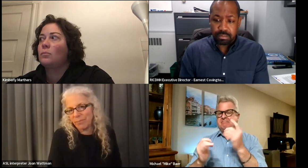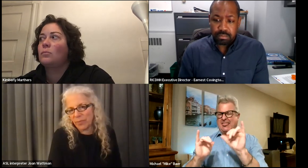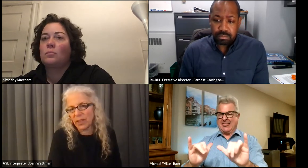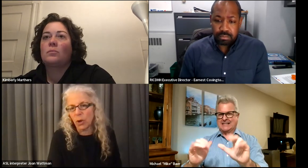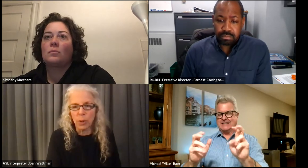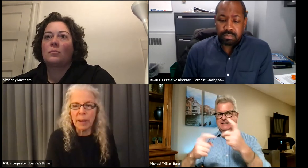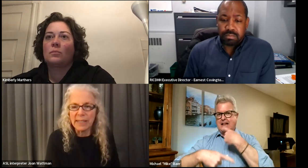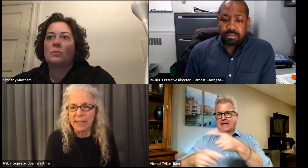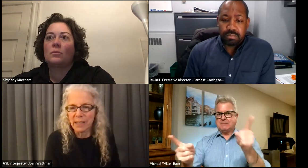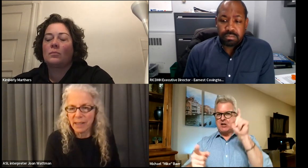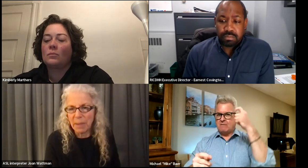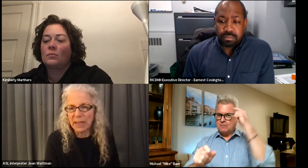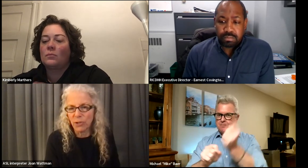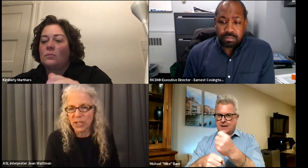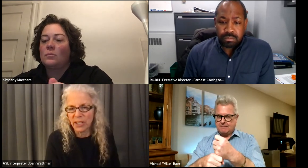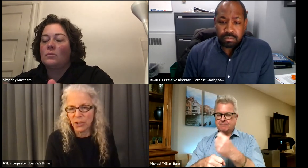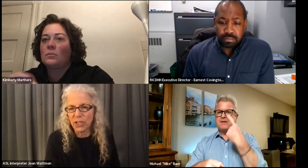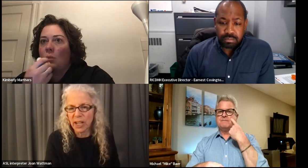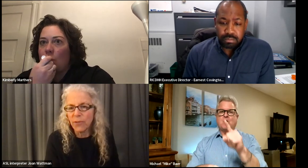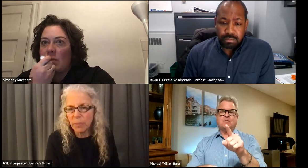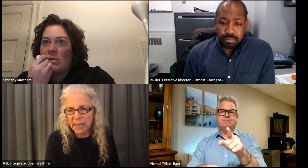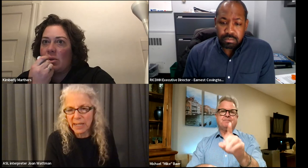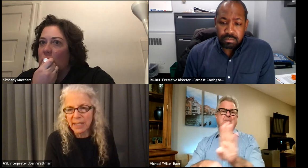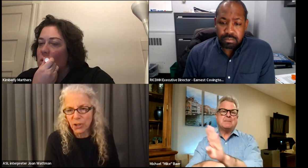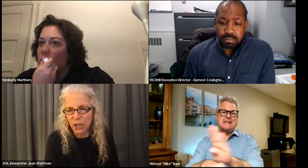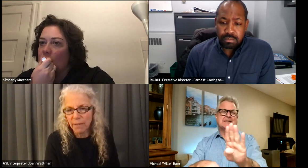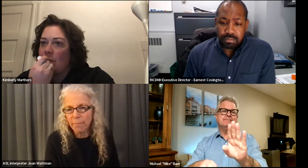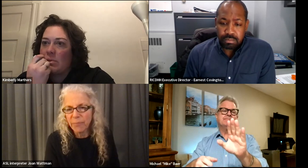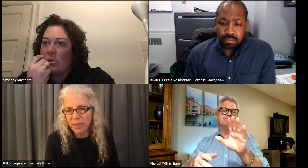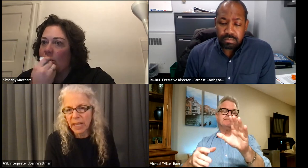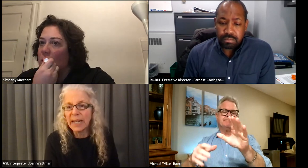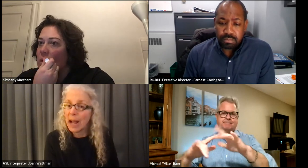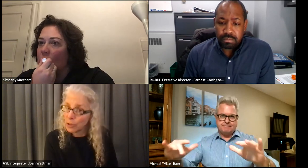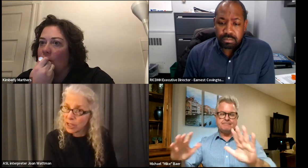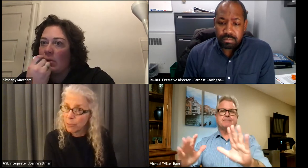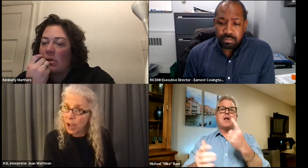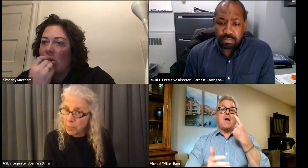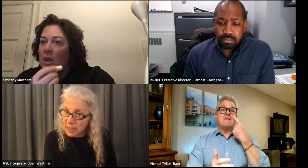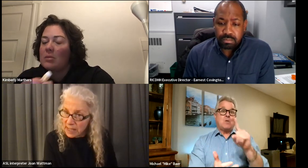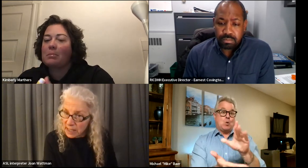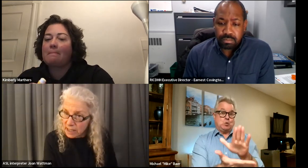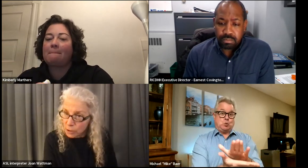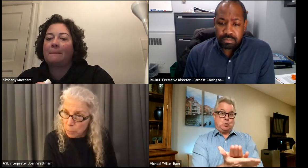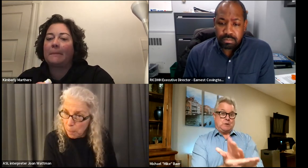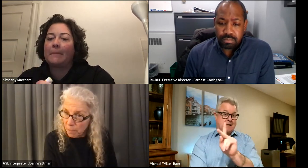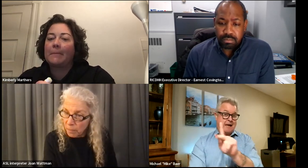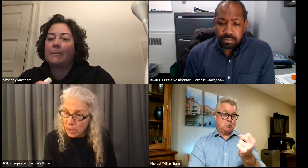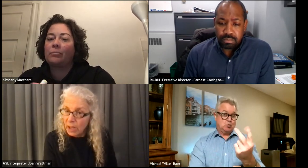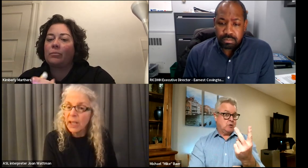on a local basis. They make those decisions. The governor made the decision and announced that private